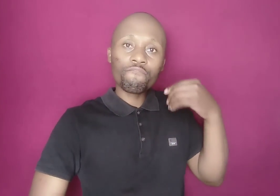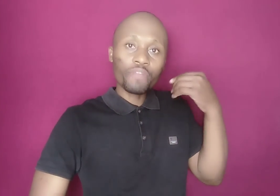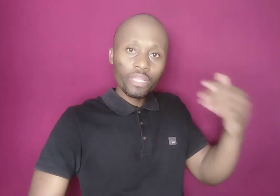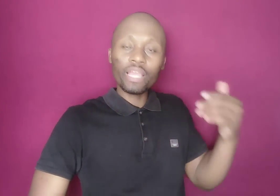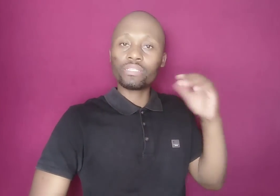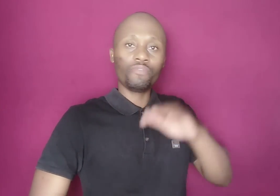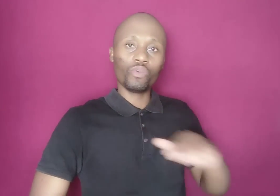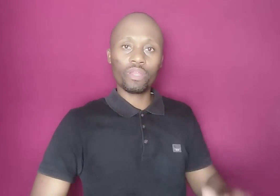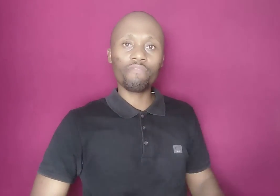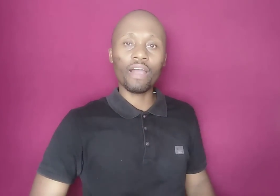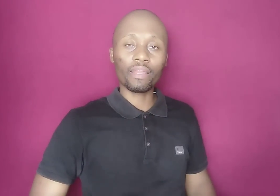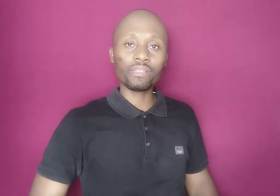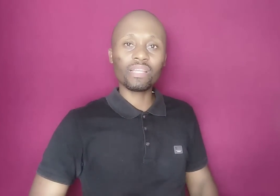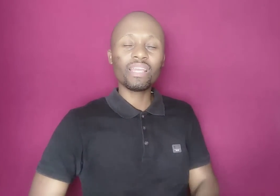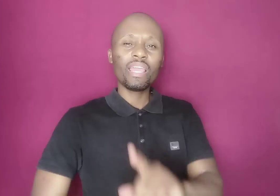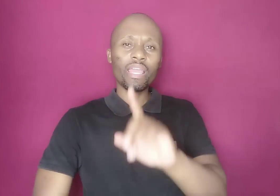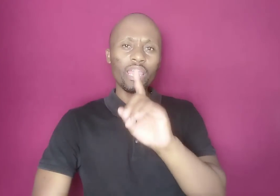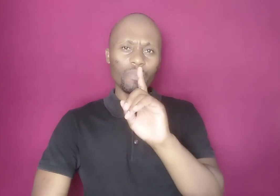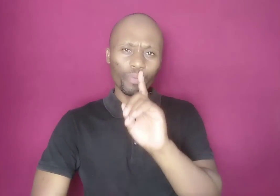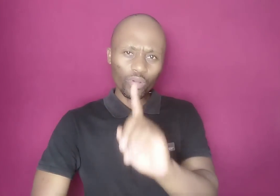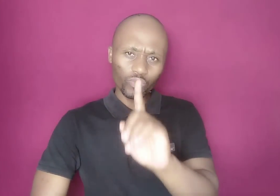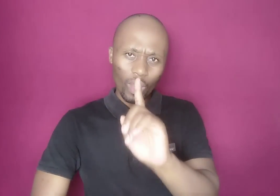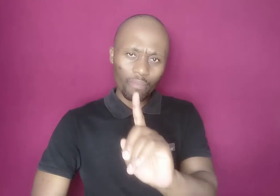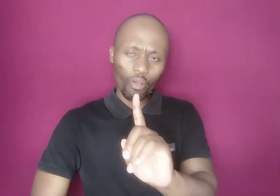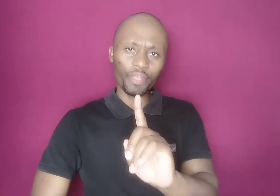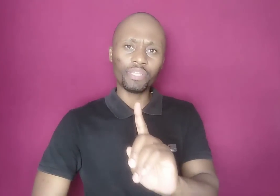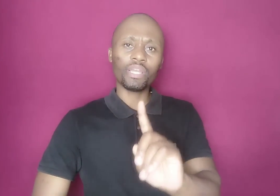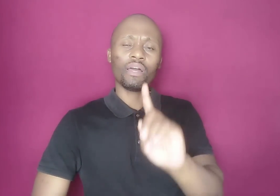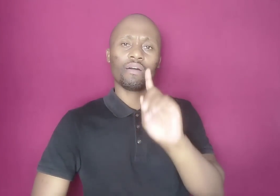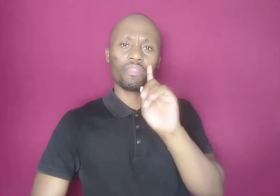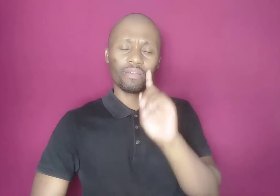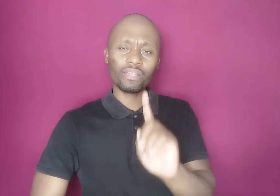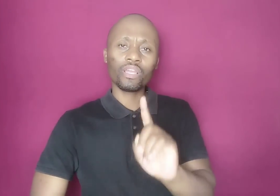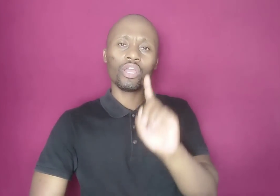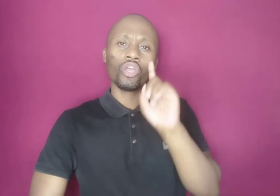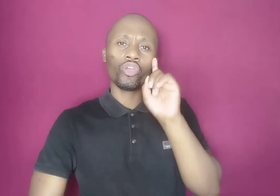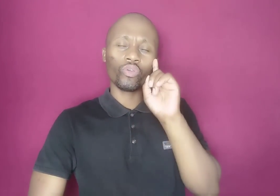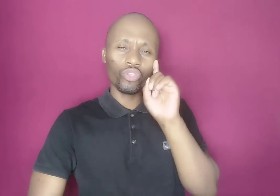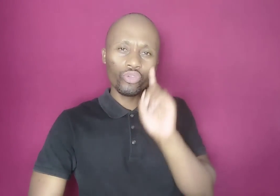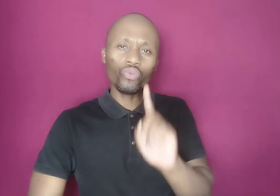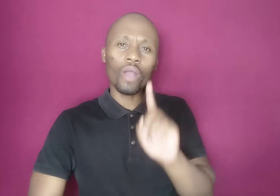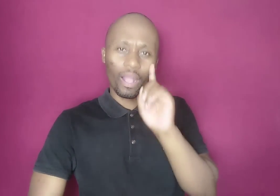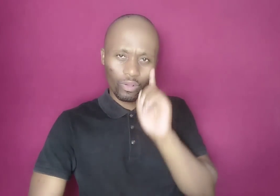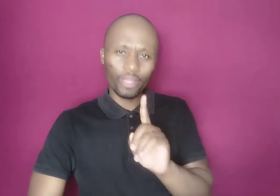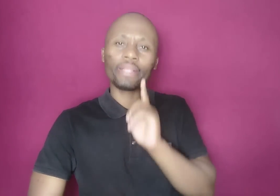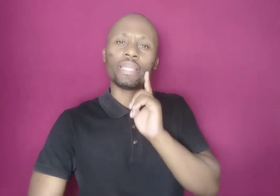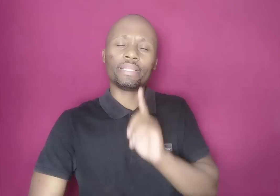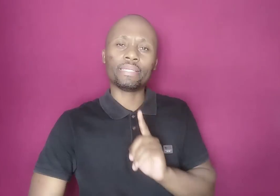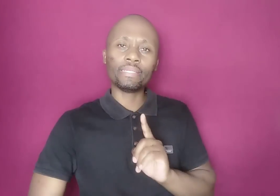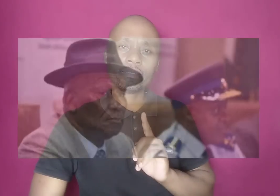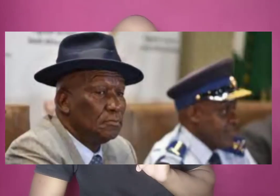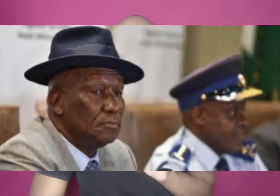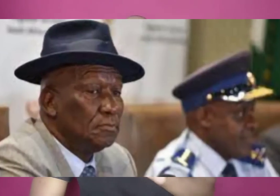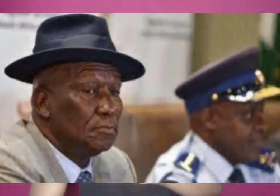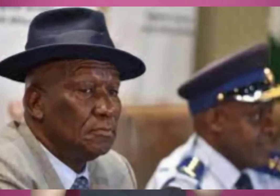life free as if you were never arrested. It proves one point that you are connected. It proves